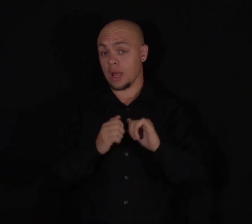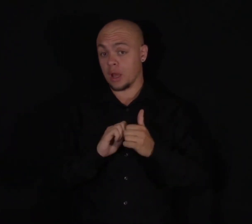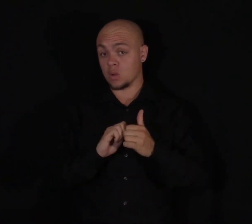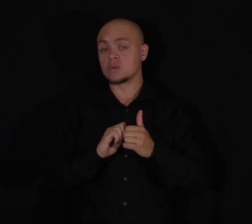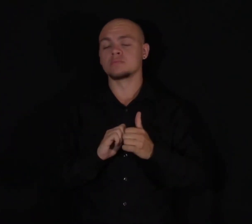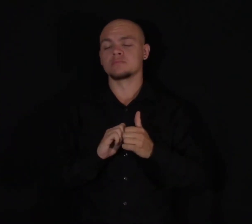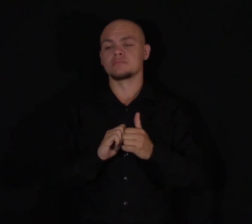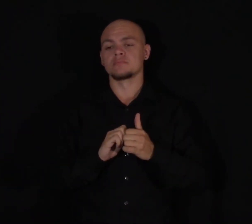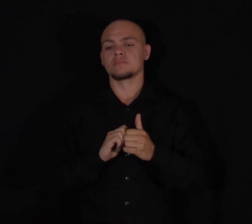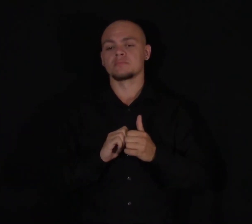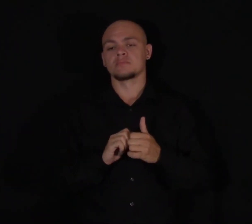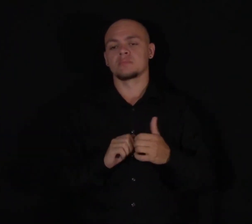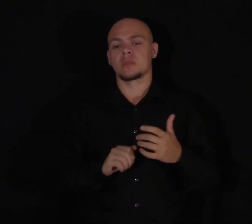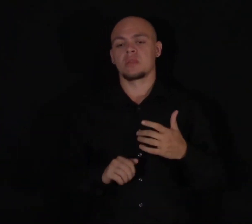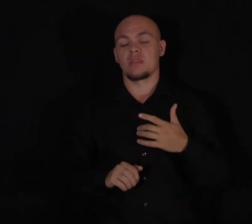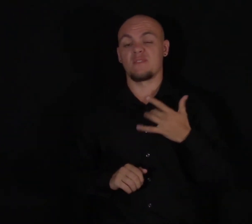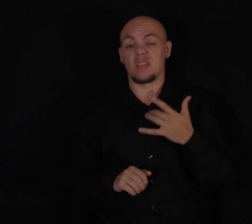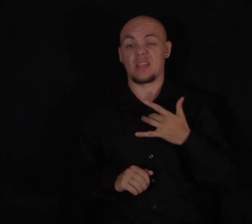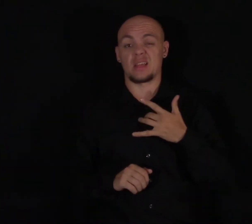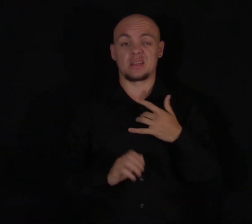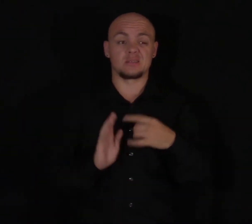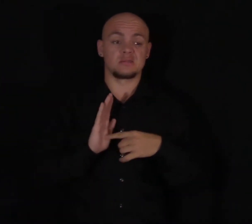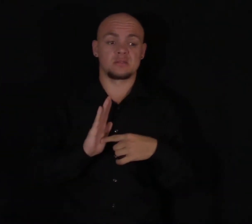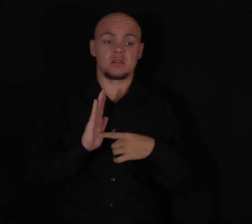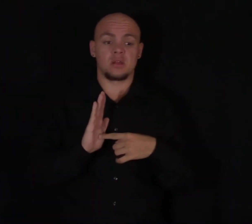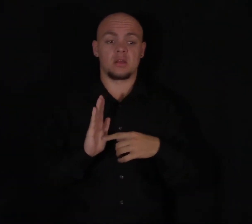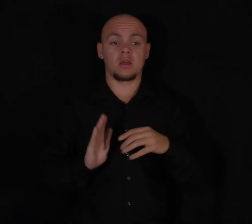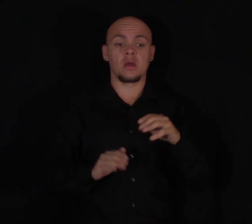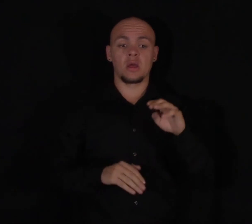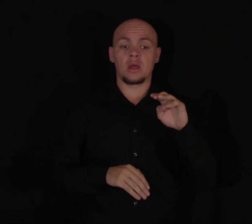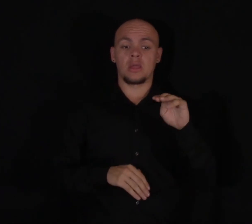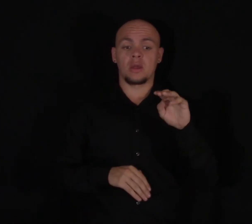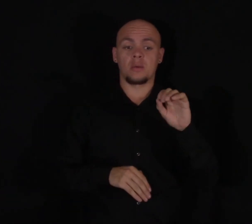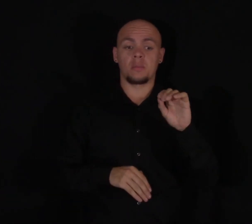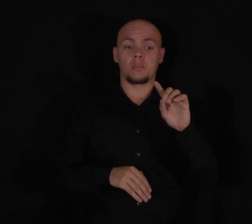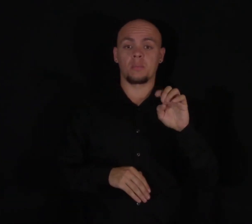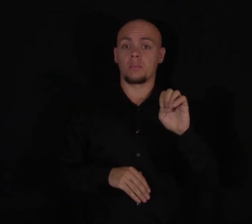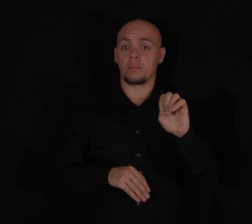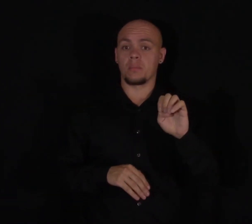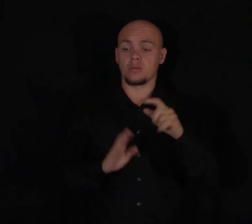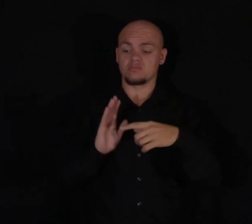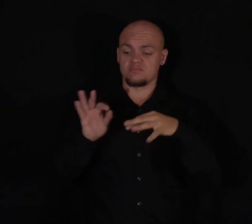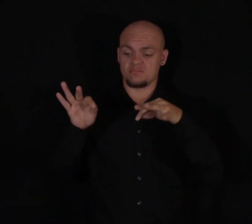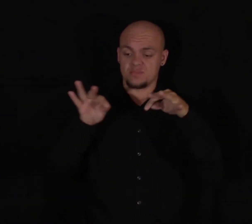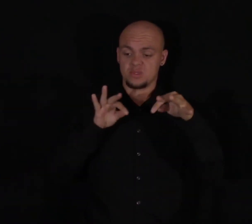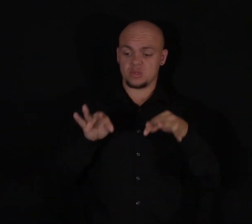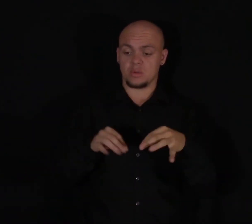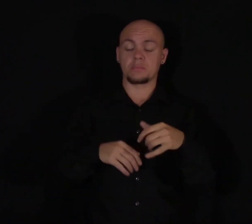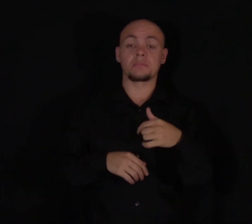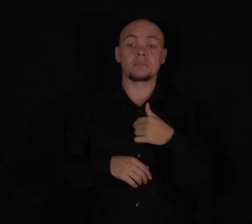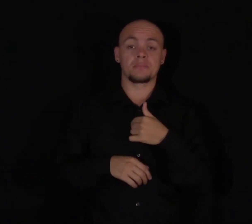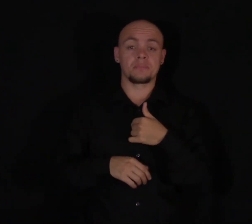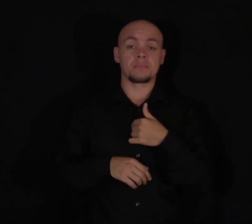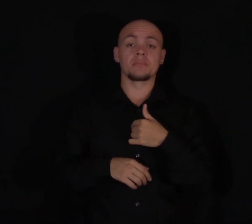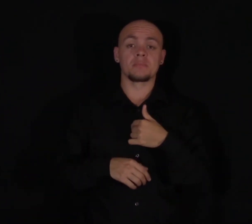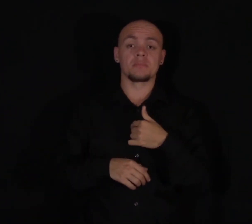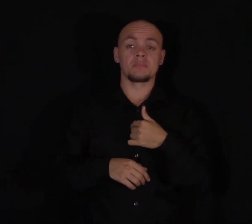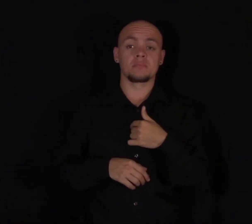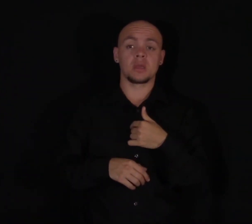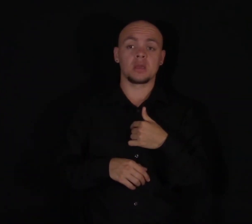agitation I had exhibited when the mode of the murder had been described. I was accordingly conducted by the magistrate